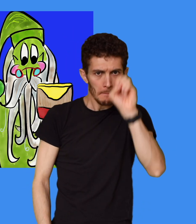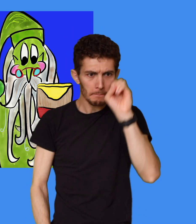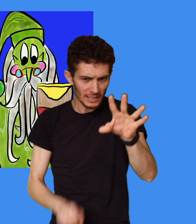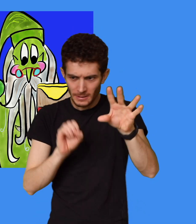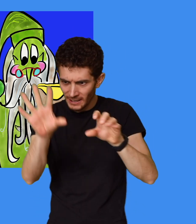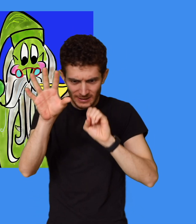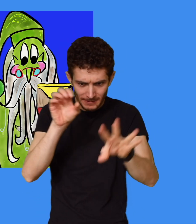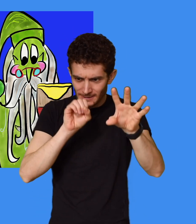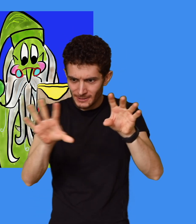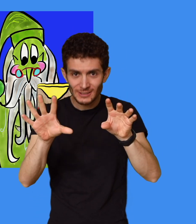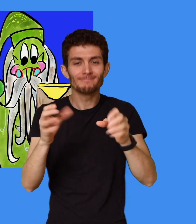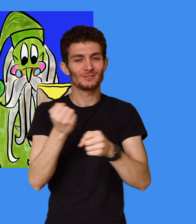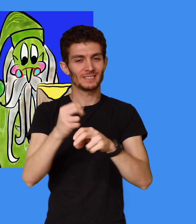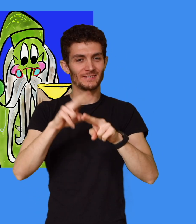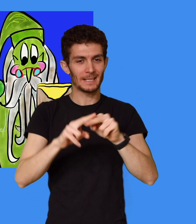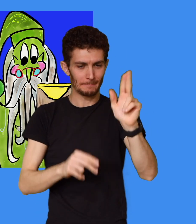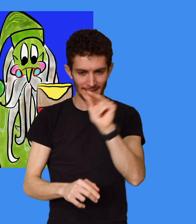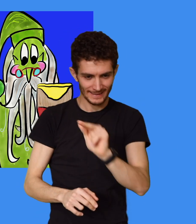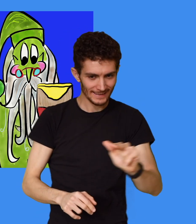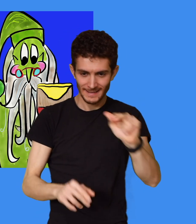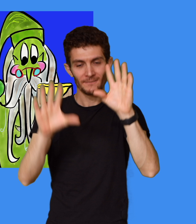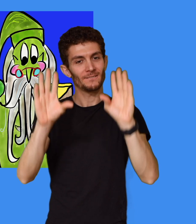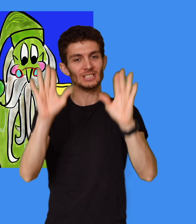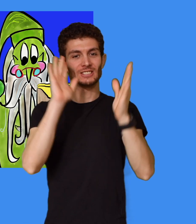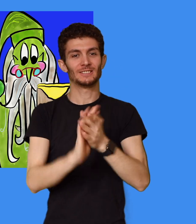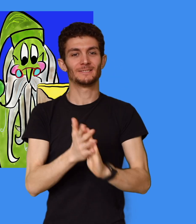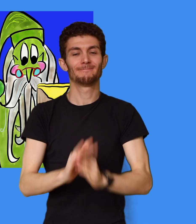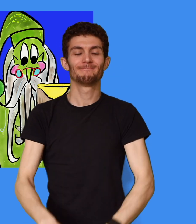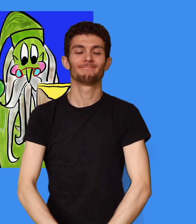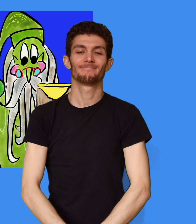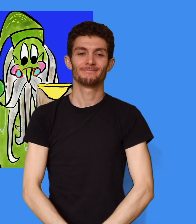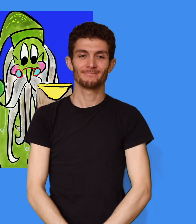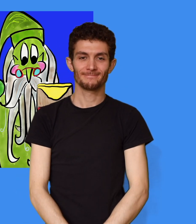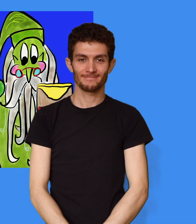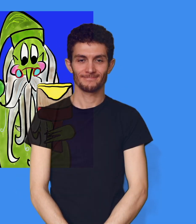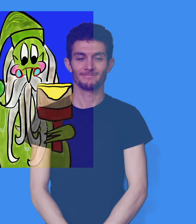Splish, splash, splish. Grandpa Gnome finished painting.